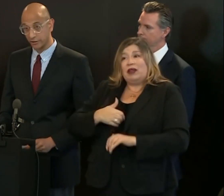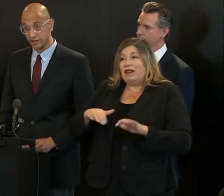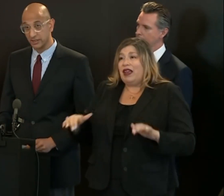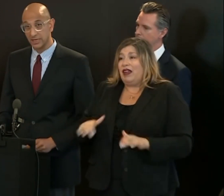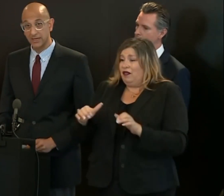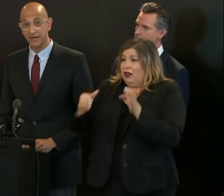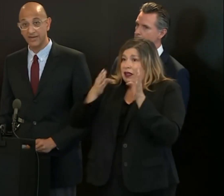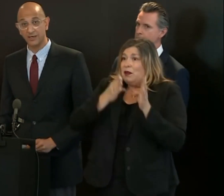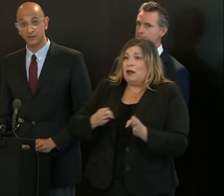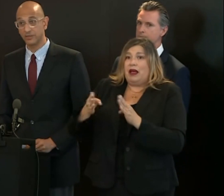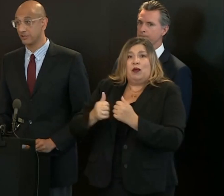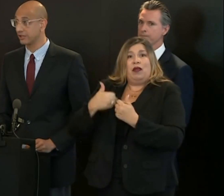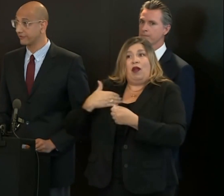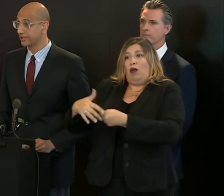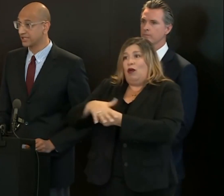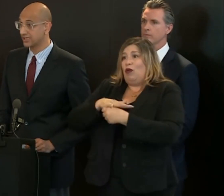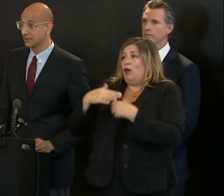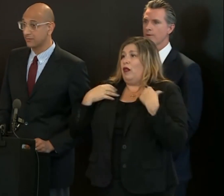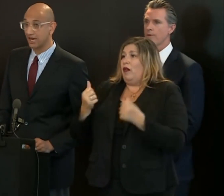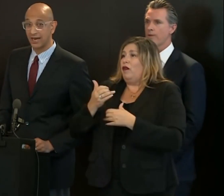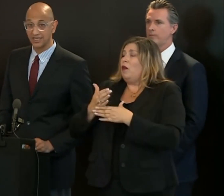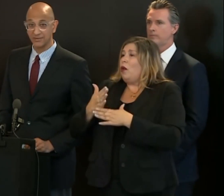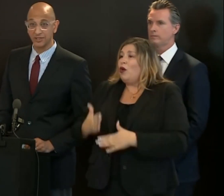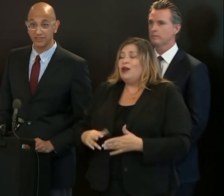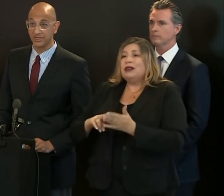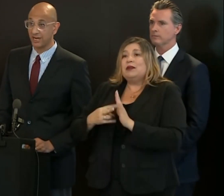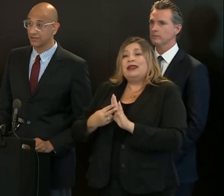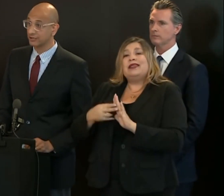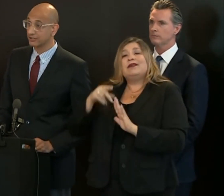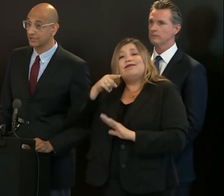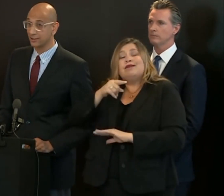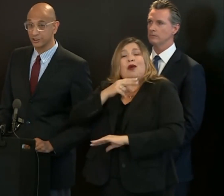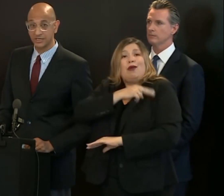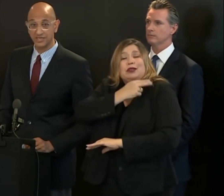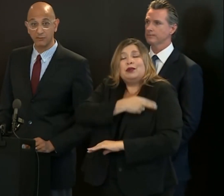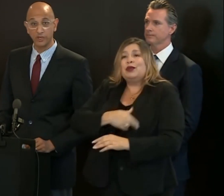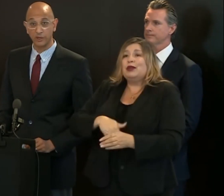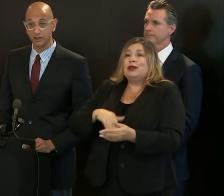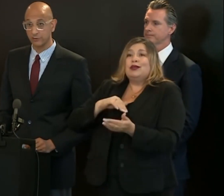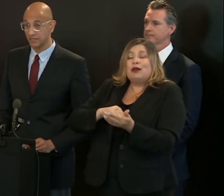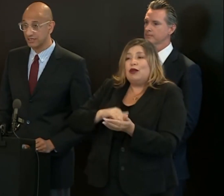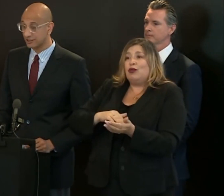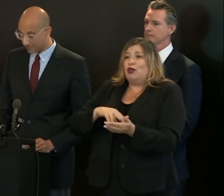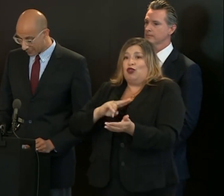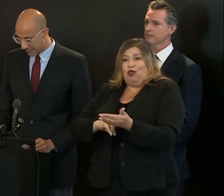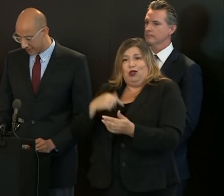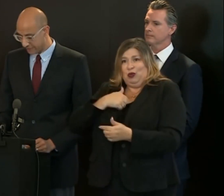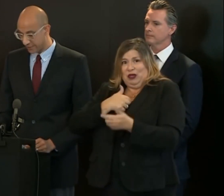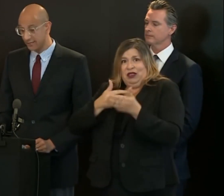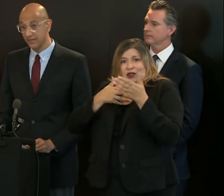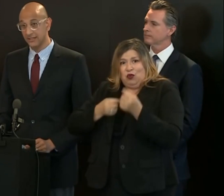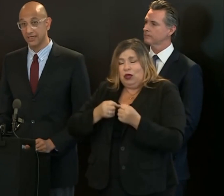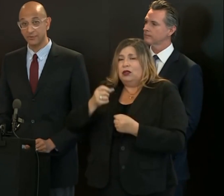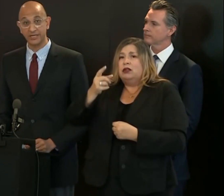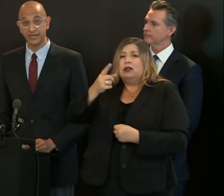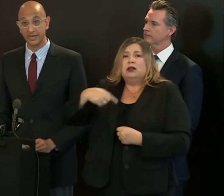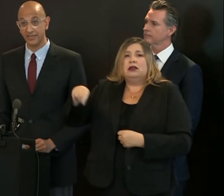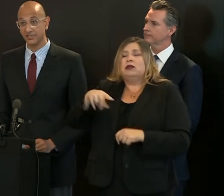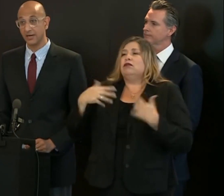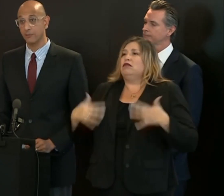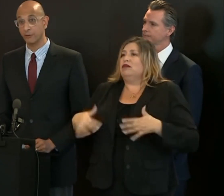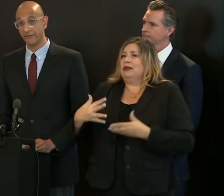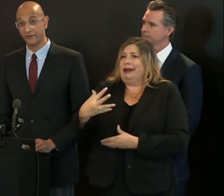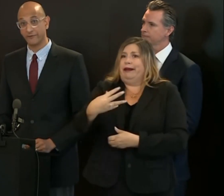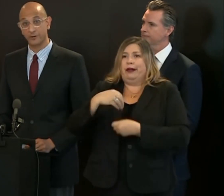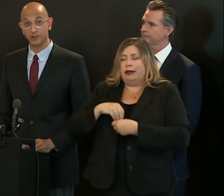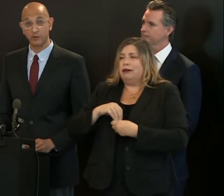health partners. That includes our delivery system. The hospitals and doctors and nurses that we all trust have been deeply